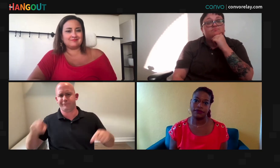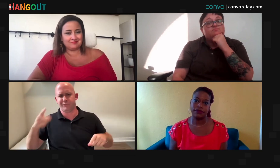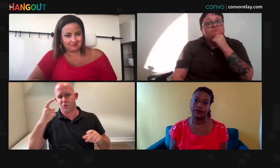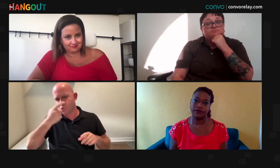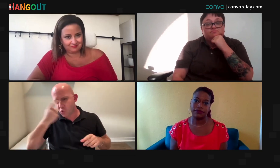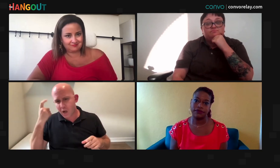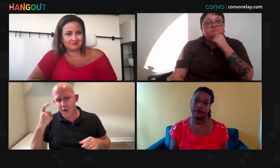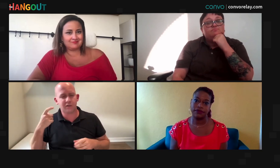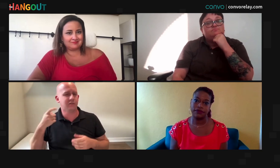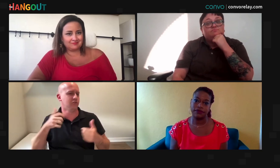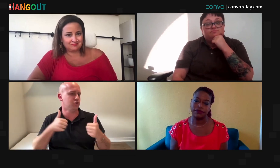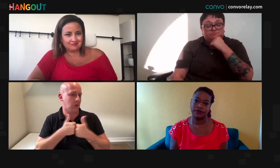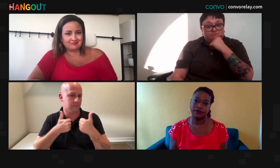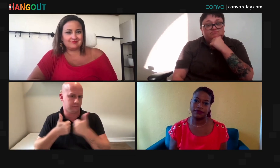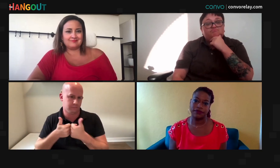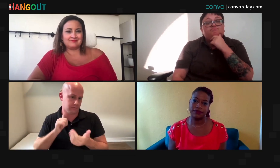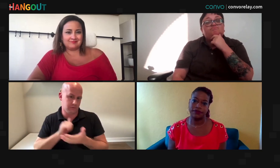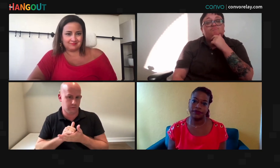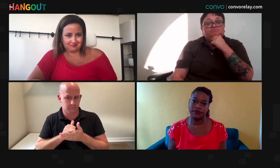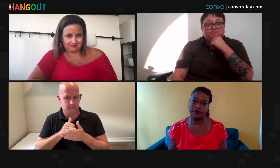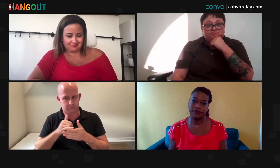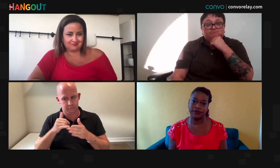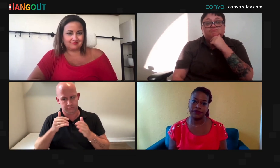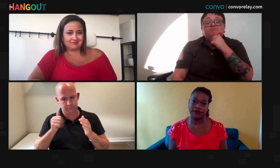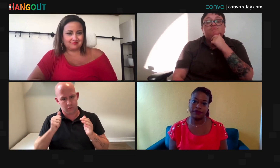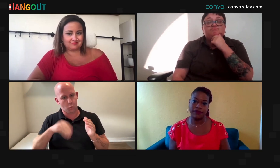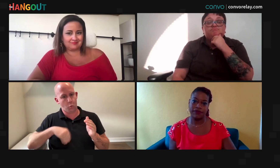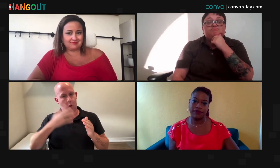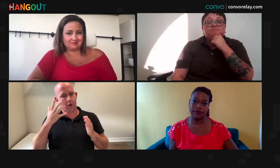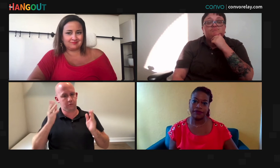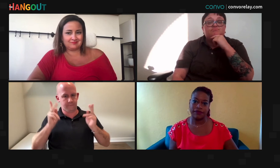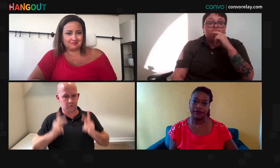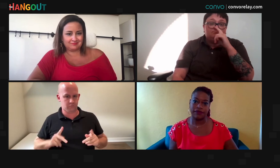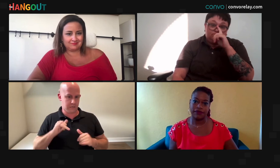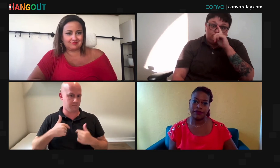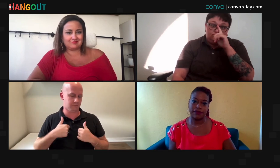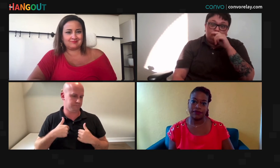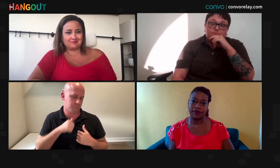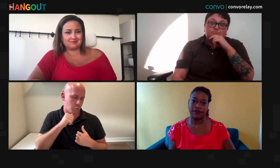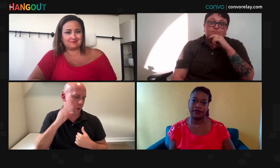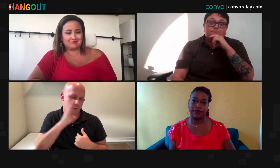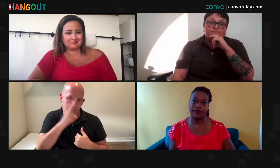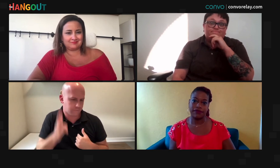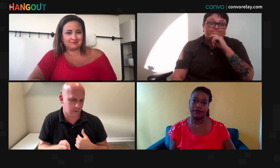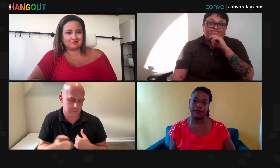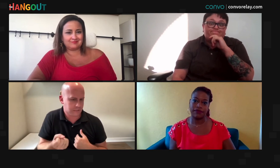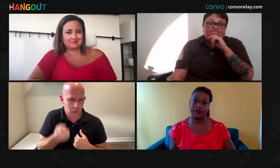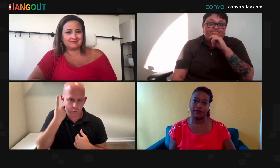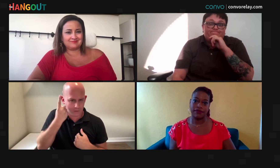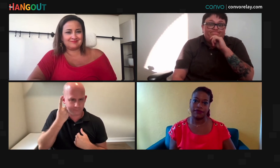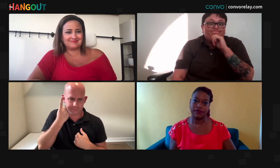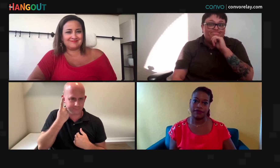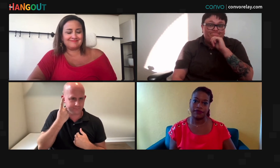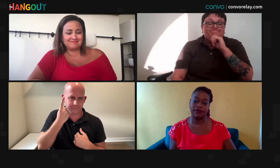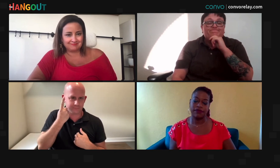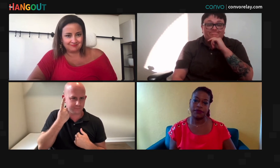things that BIPOC individuals, the traumas and challenges that I would never be able